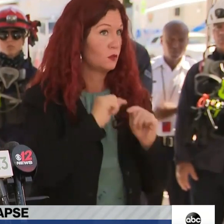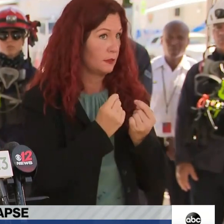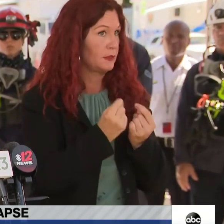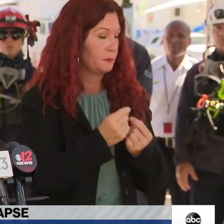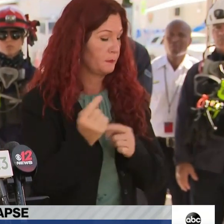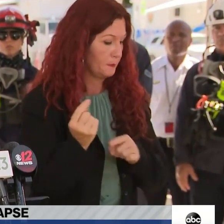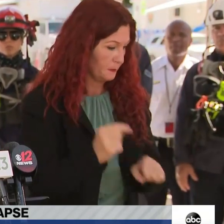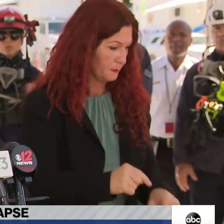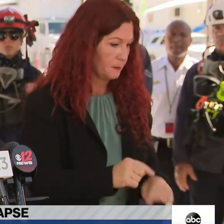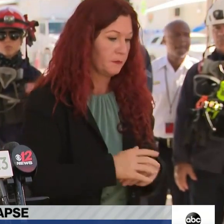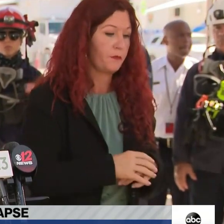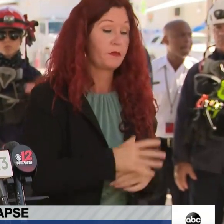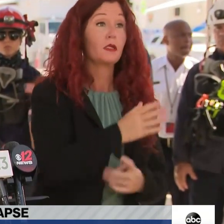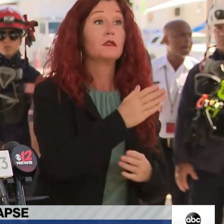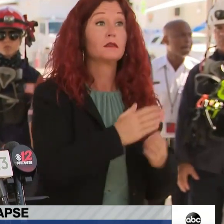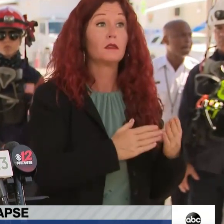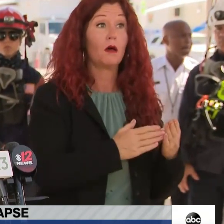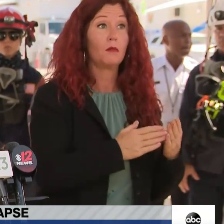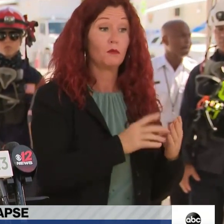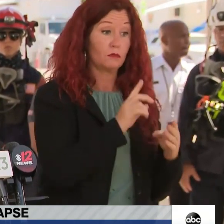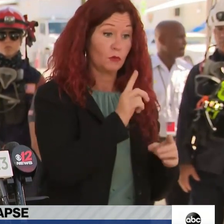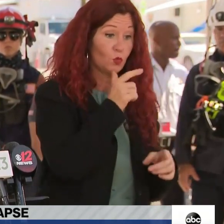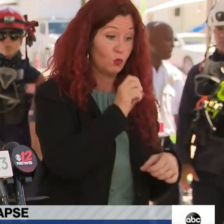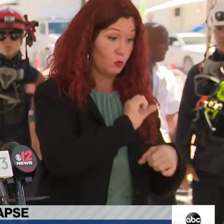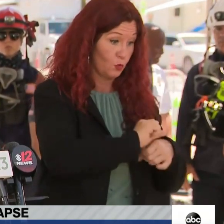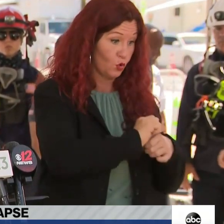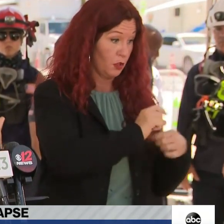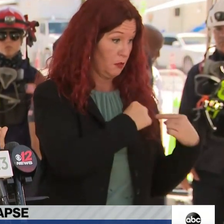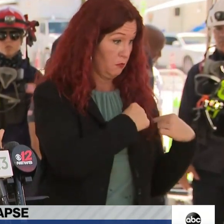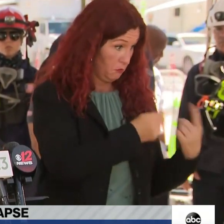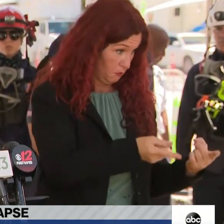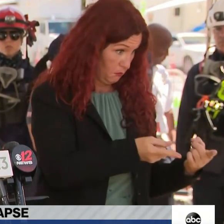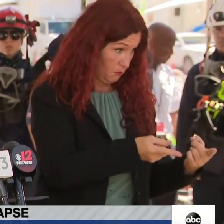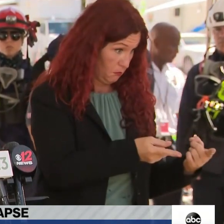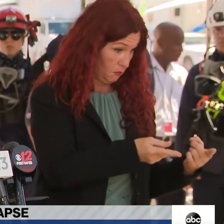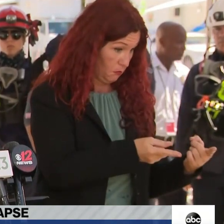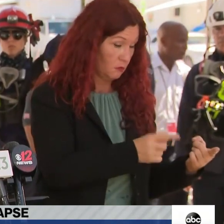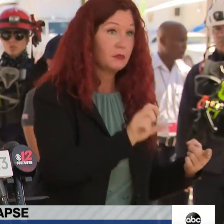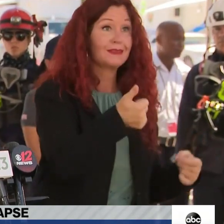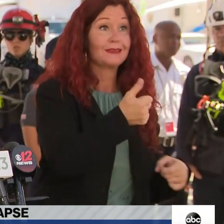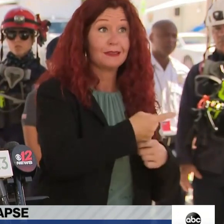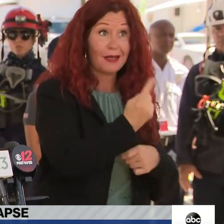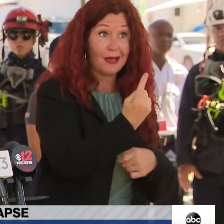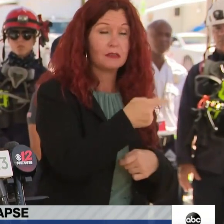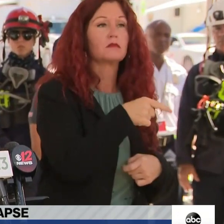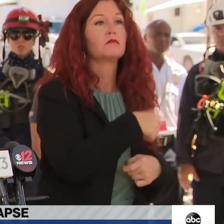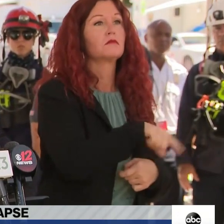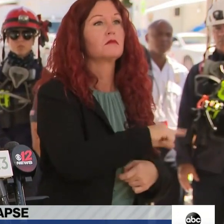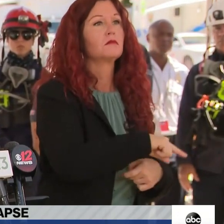now rotating out of here today so that we, our community,